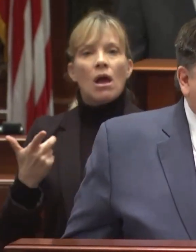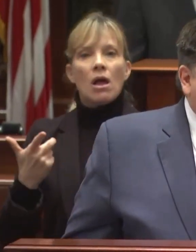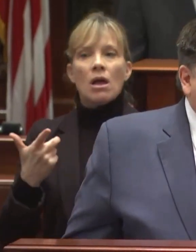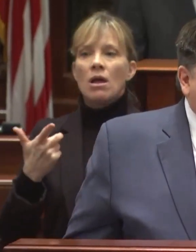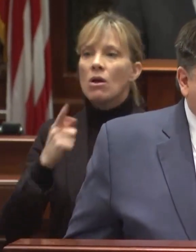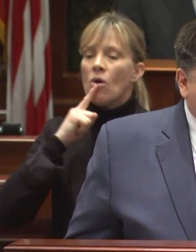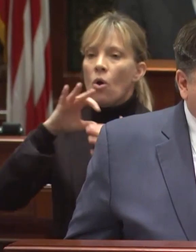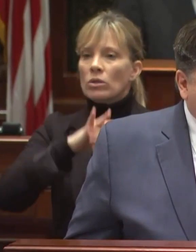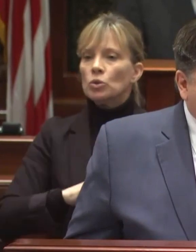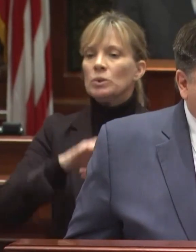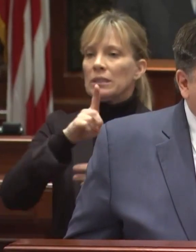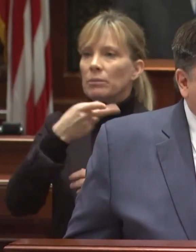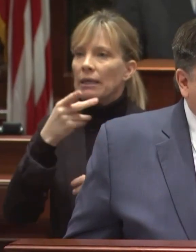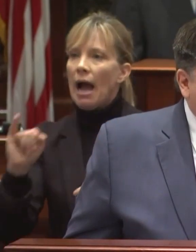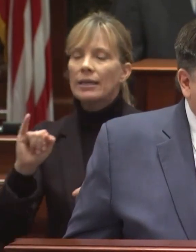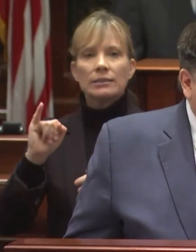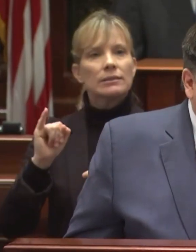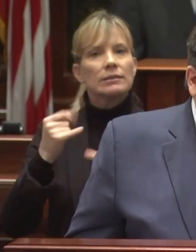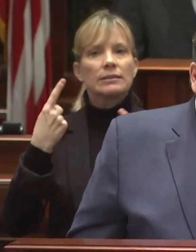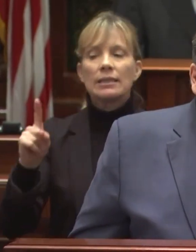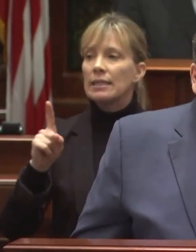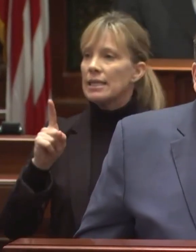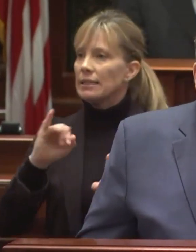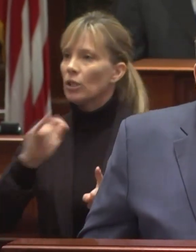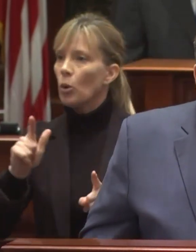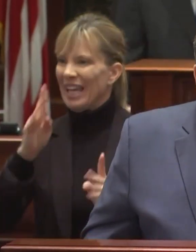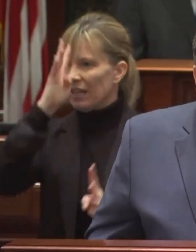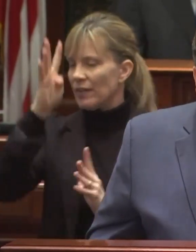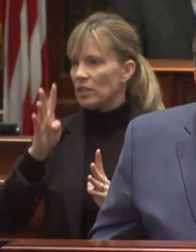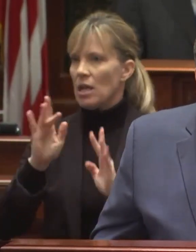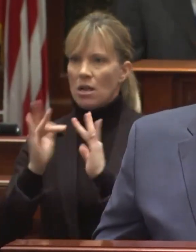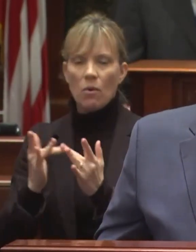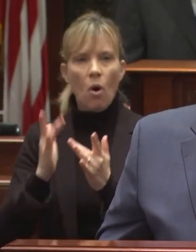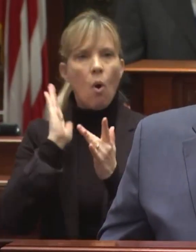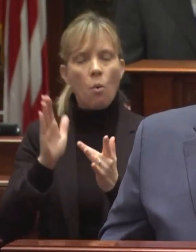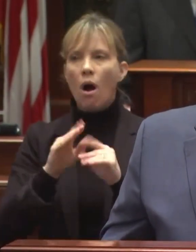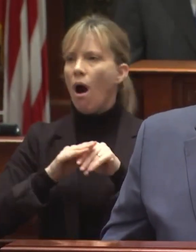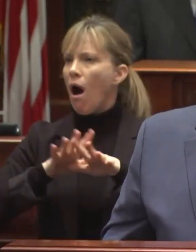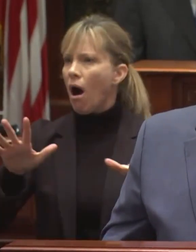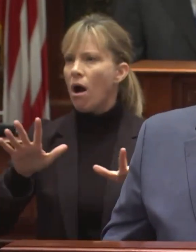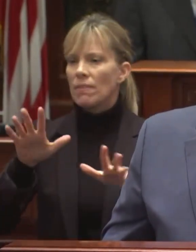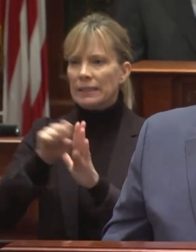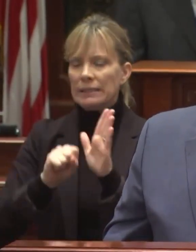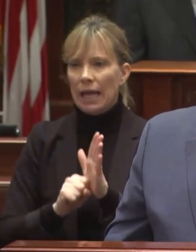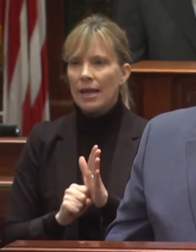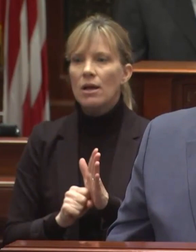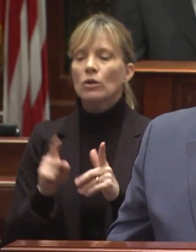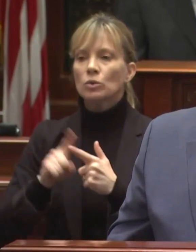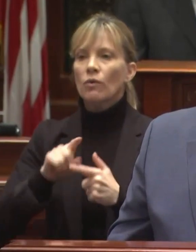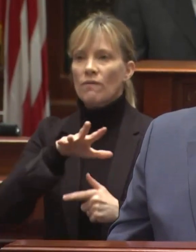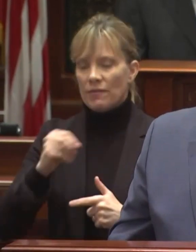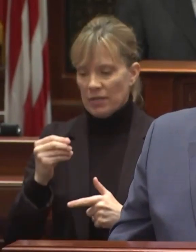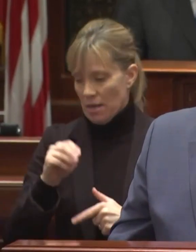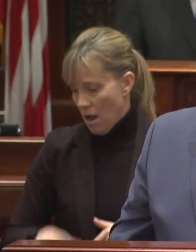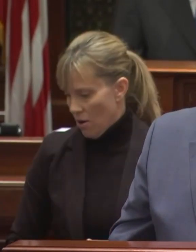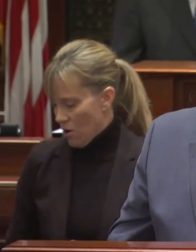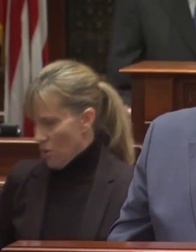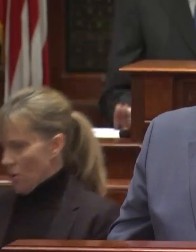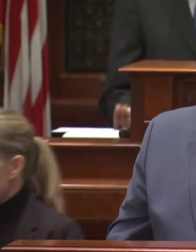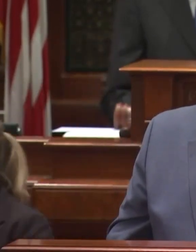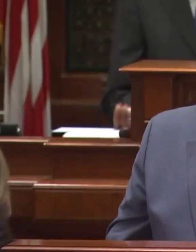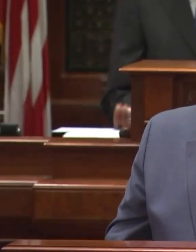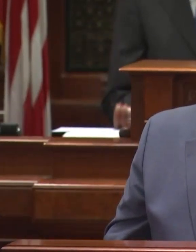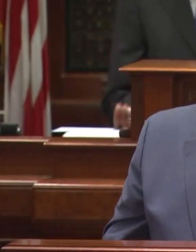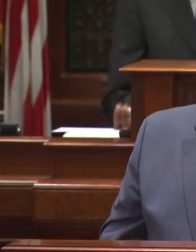to DPI's success is the Illinois Innovation Network, which will radiate across the state to 15 other